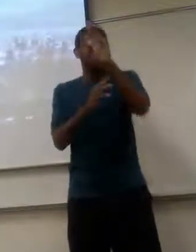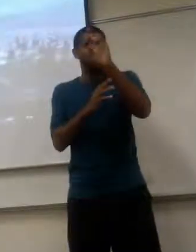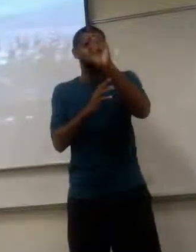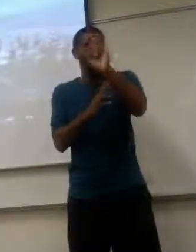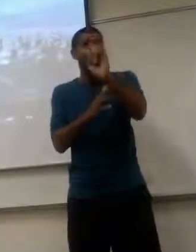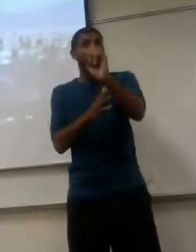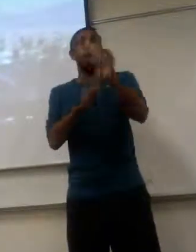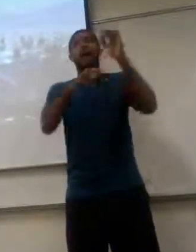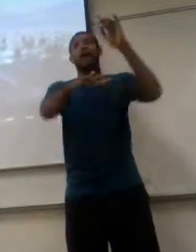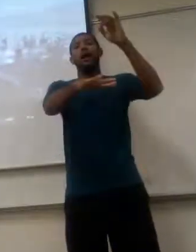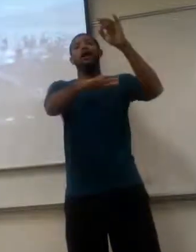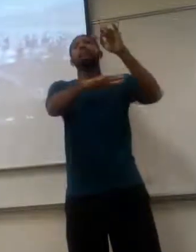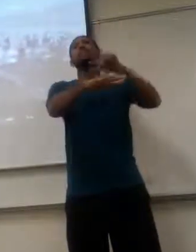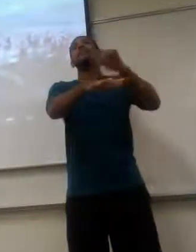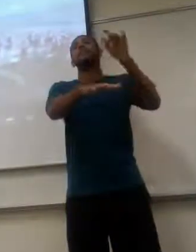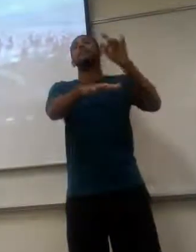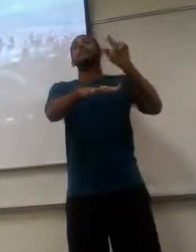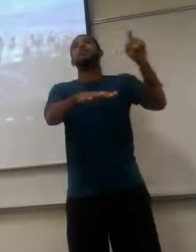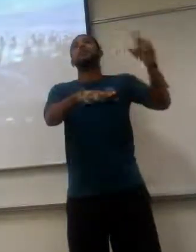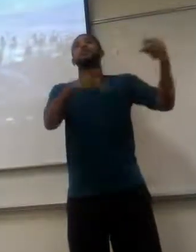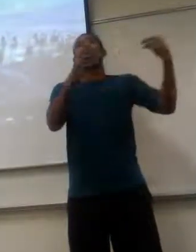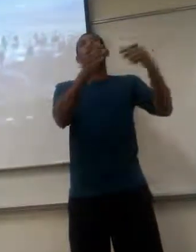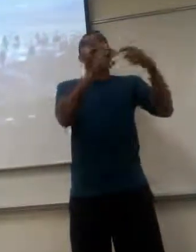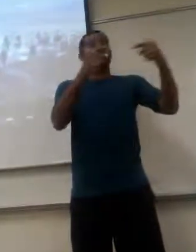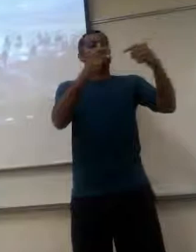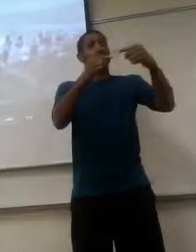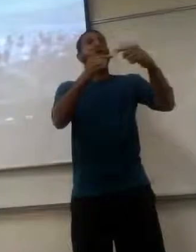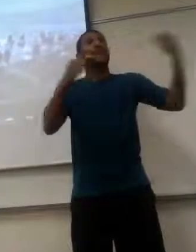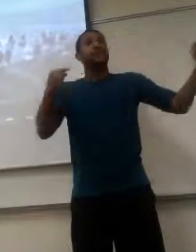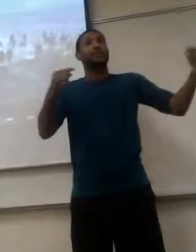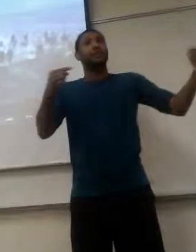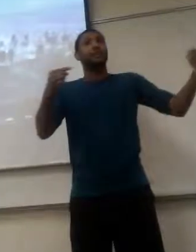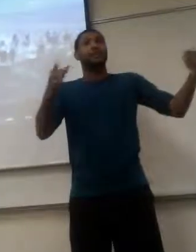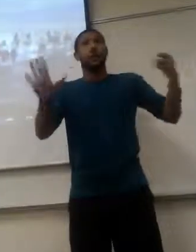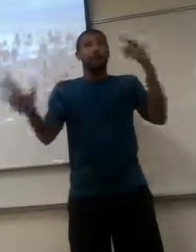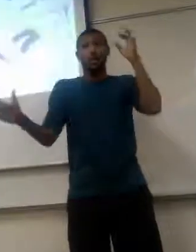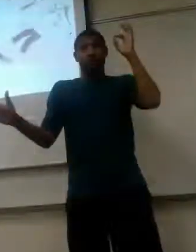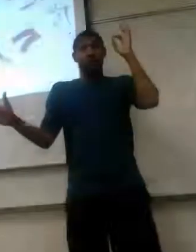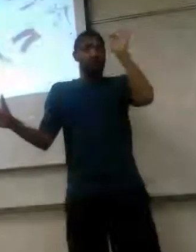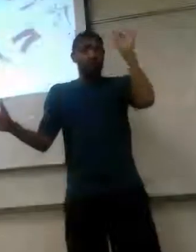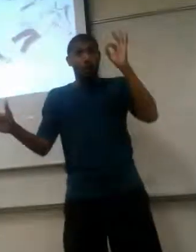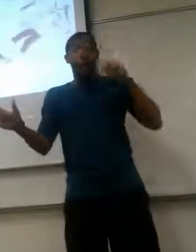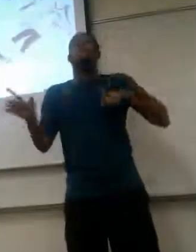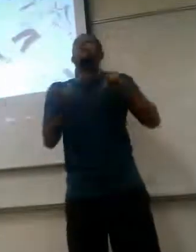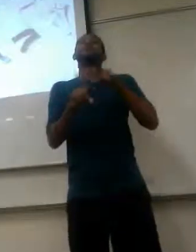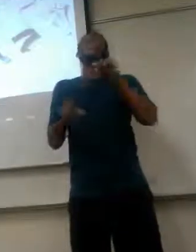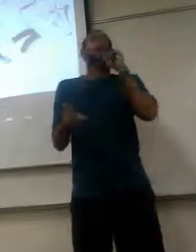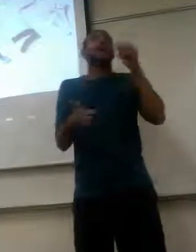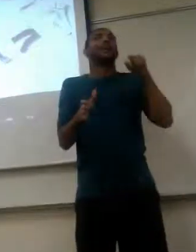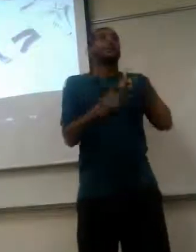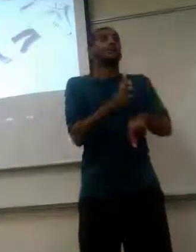and without killing them. It was a sign of bravery. An older warrior finished off the poor Crow.